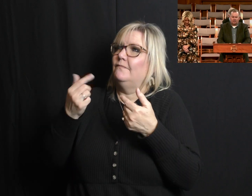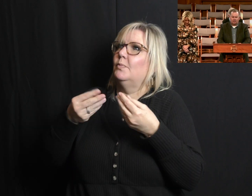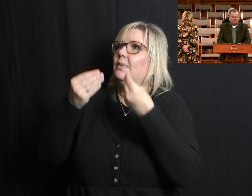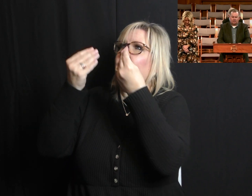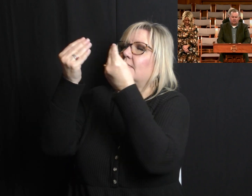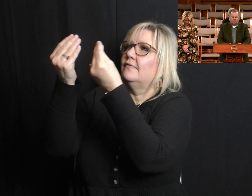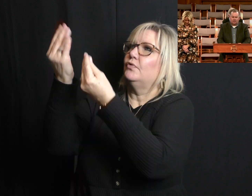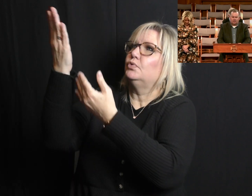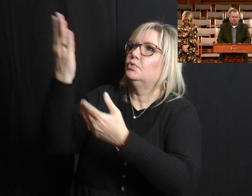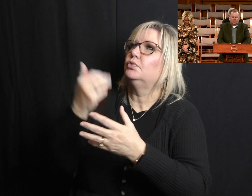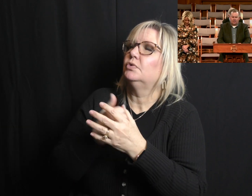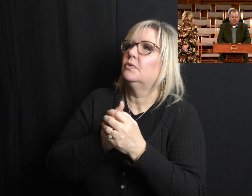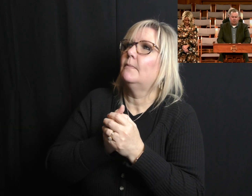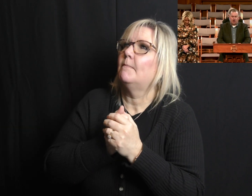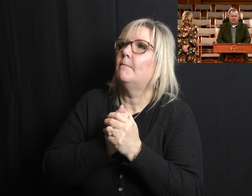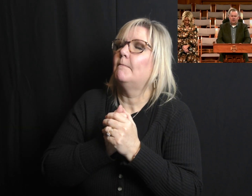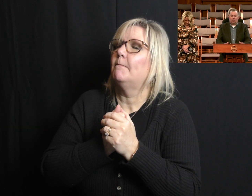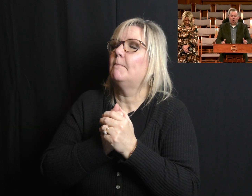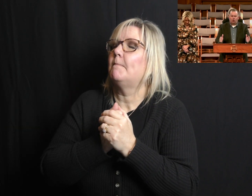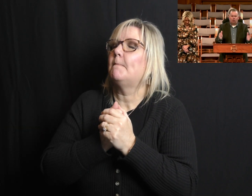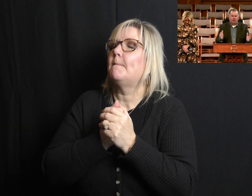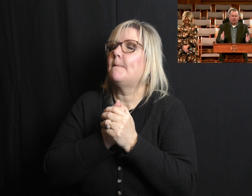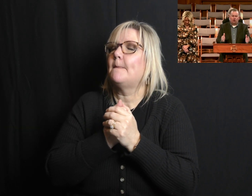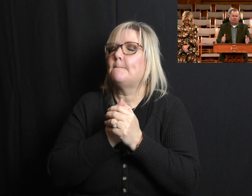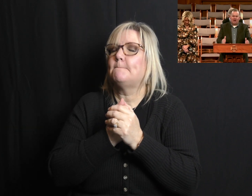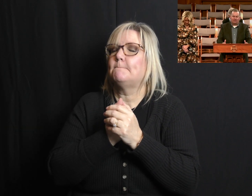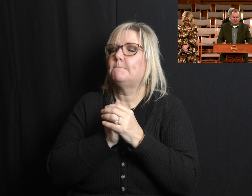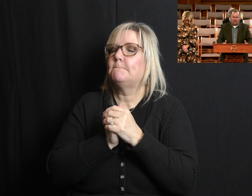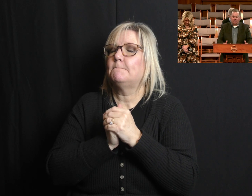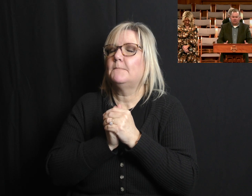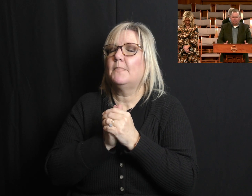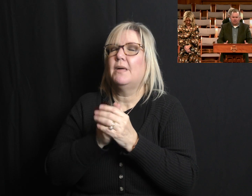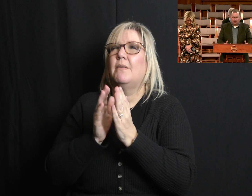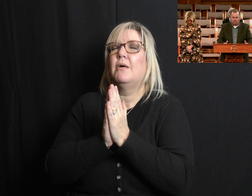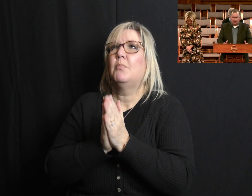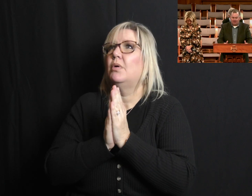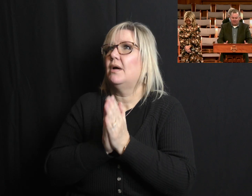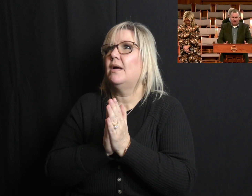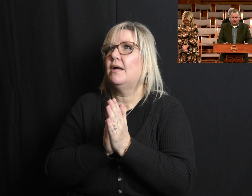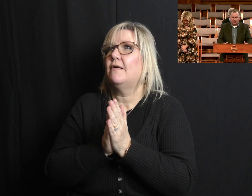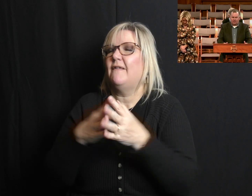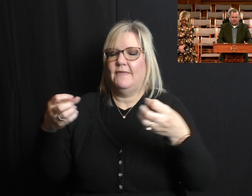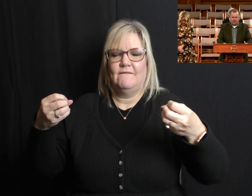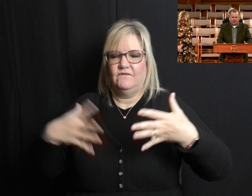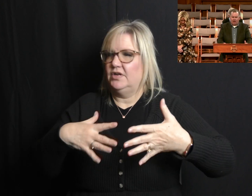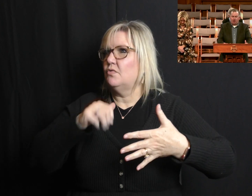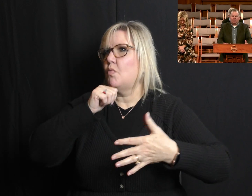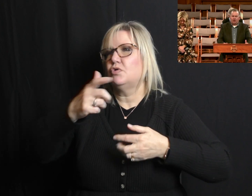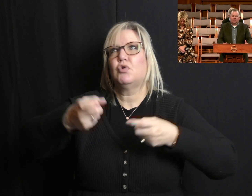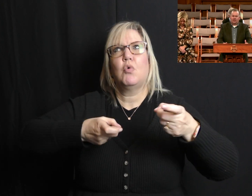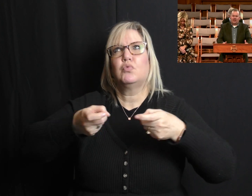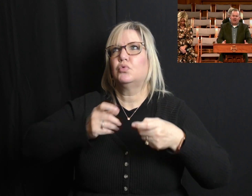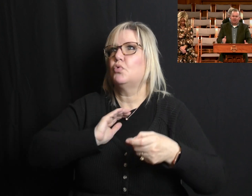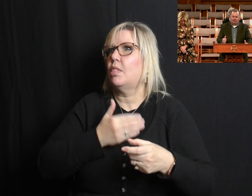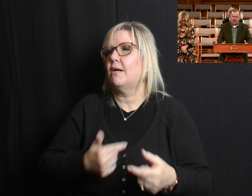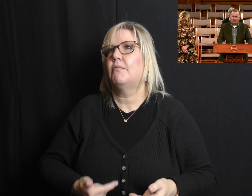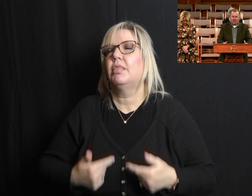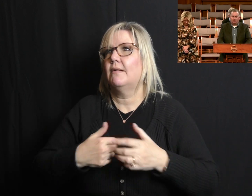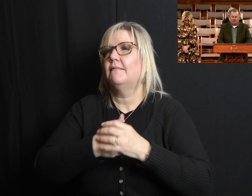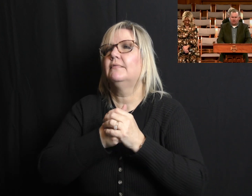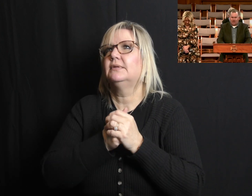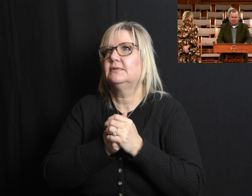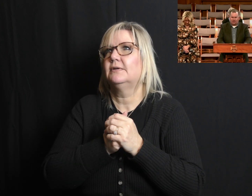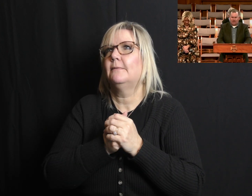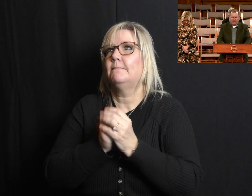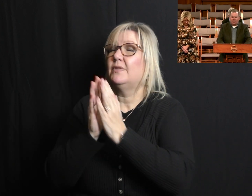temporary. I pray that no longer we be ruled by fear, but by faith. I pray for those that need to have the faith to